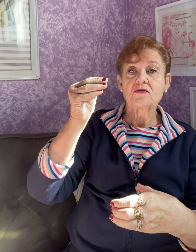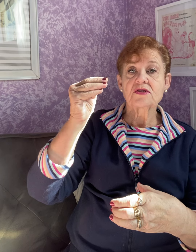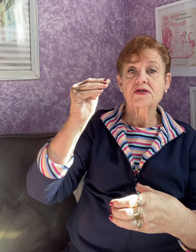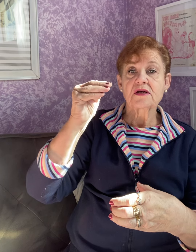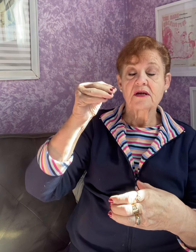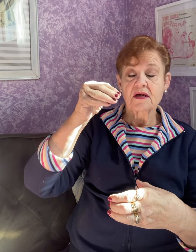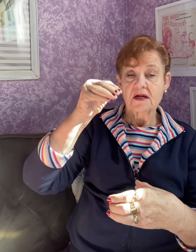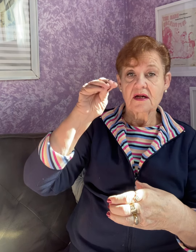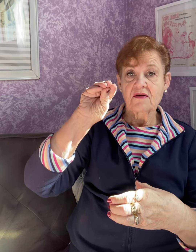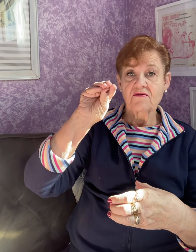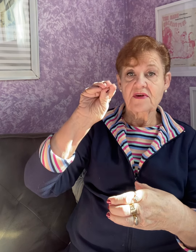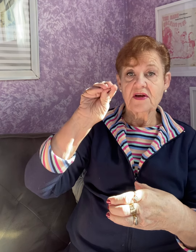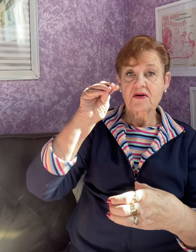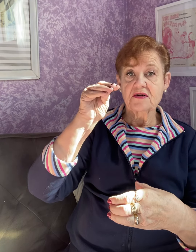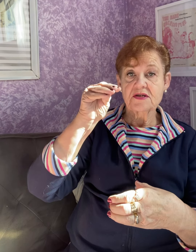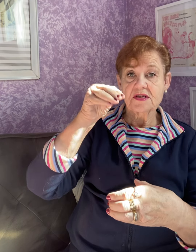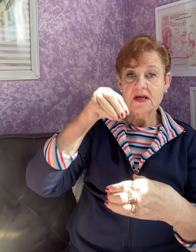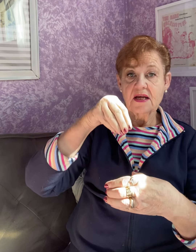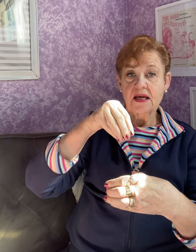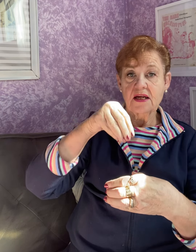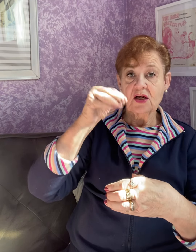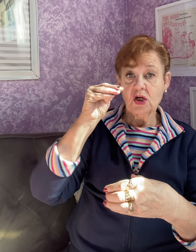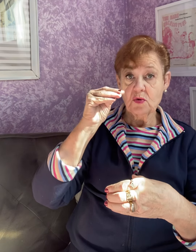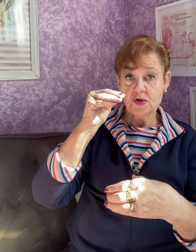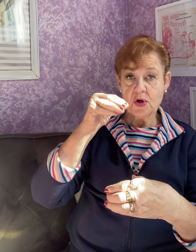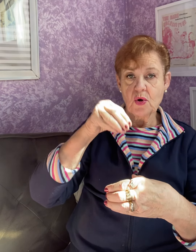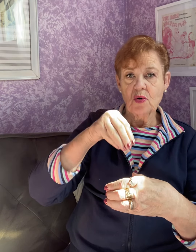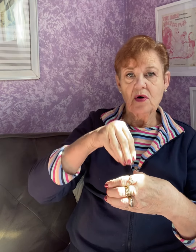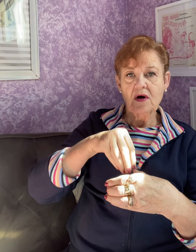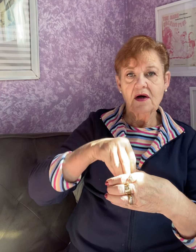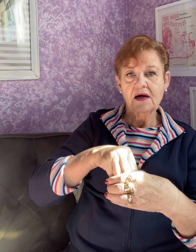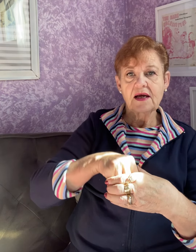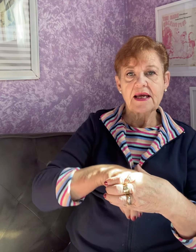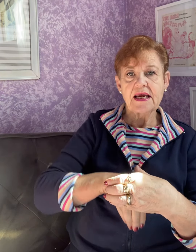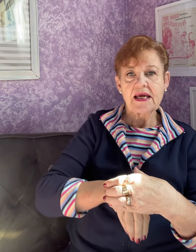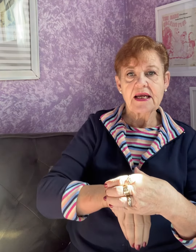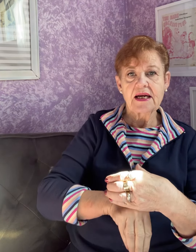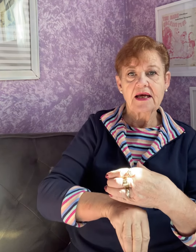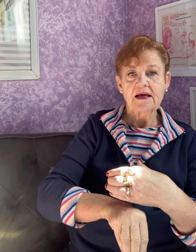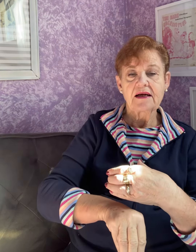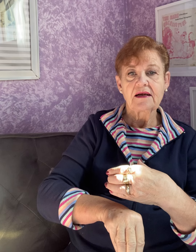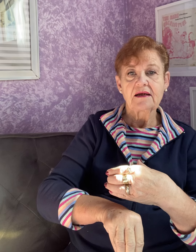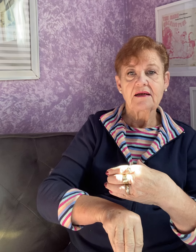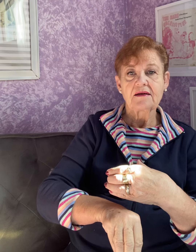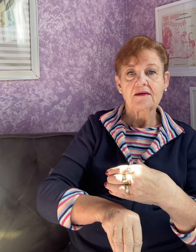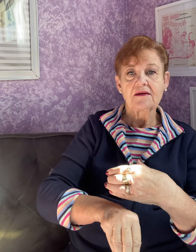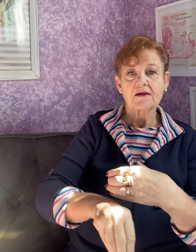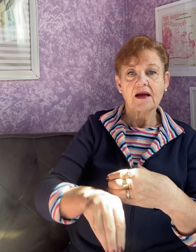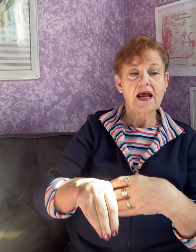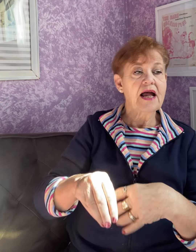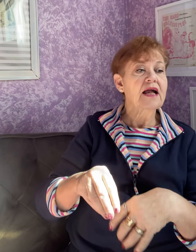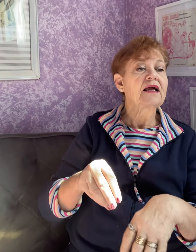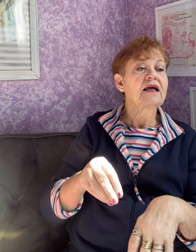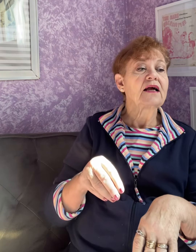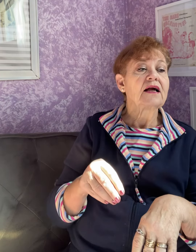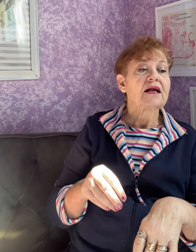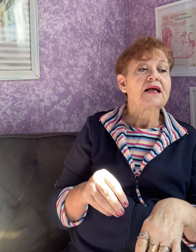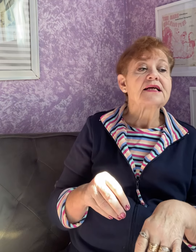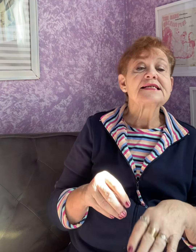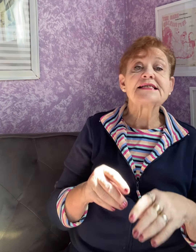closed fingers in a closed O, in. Okay.